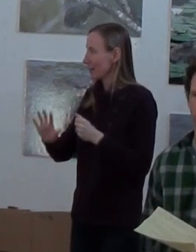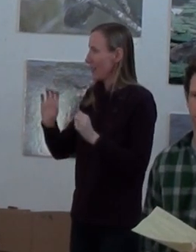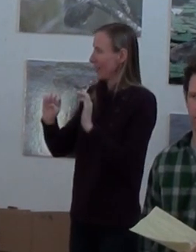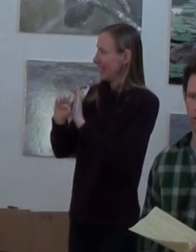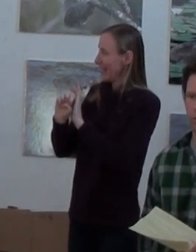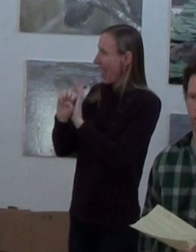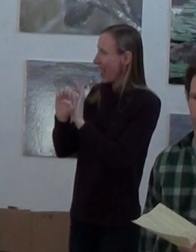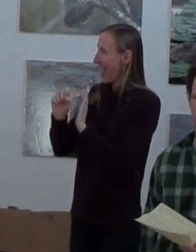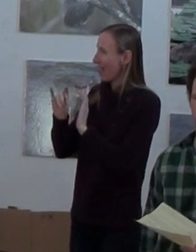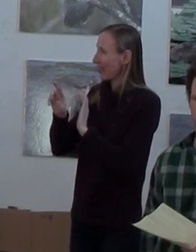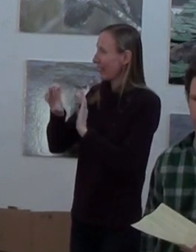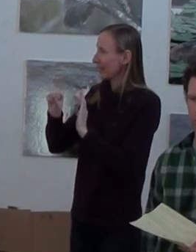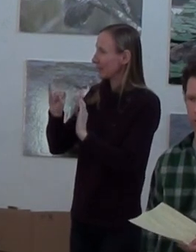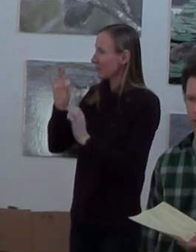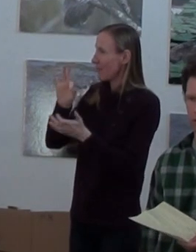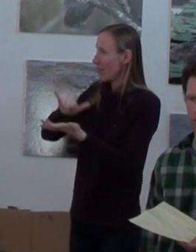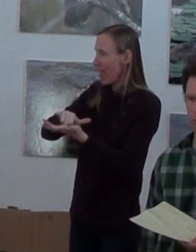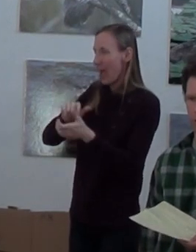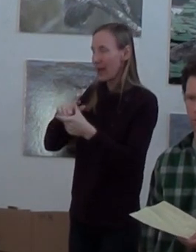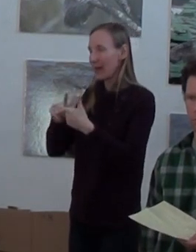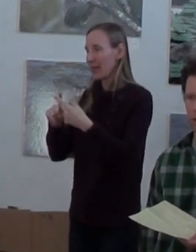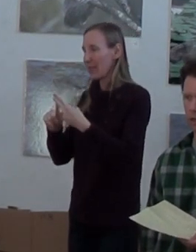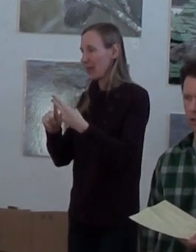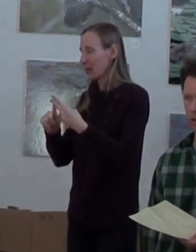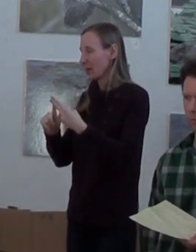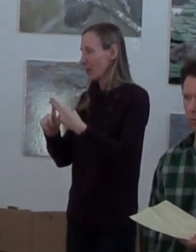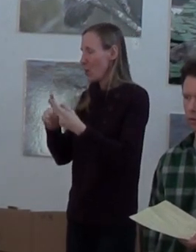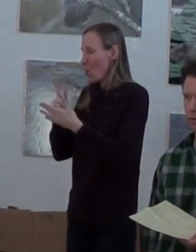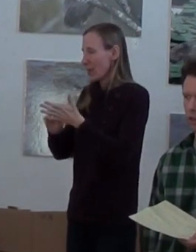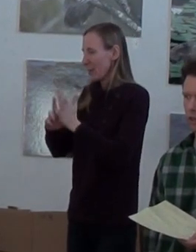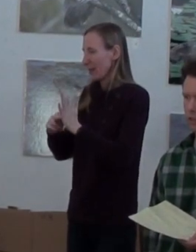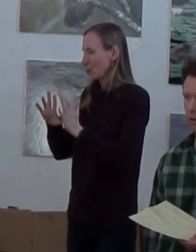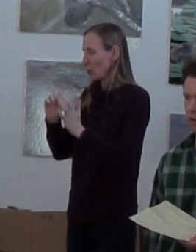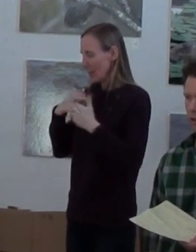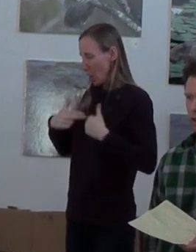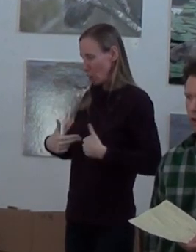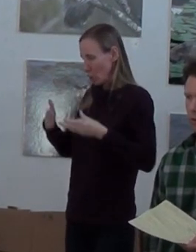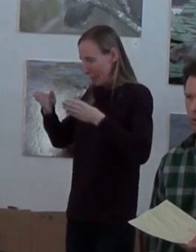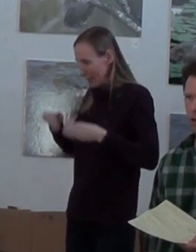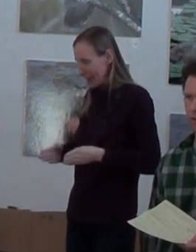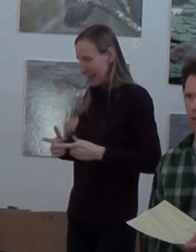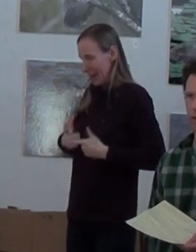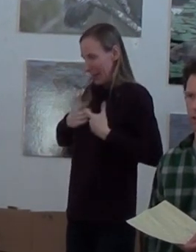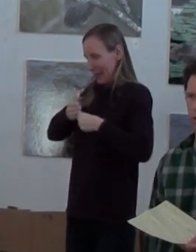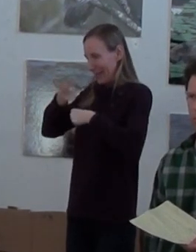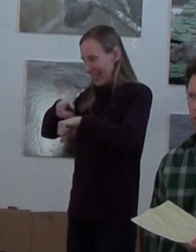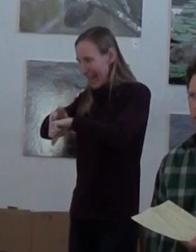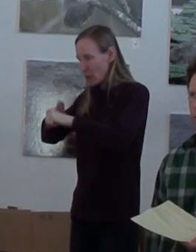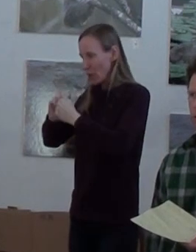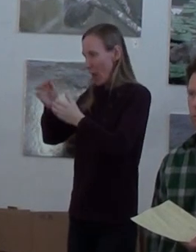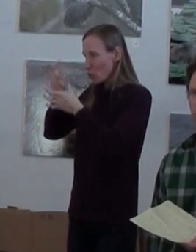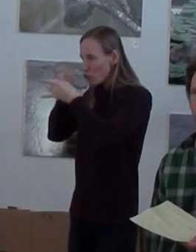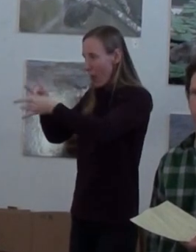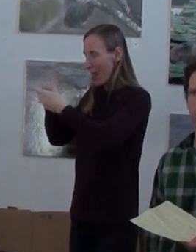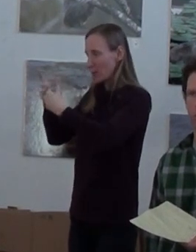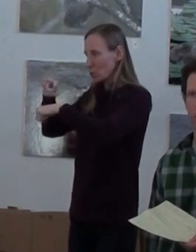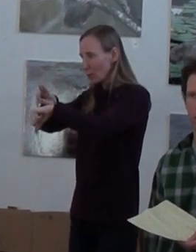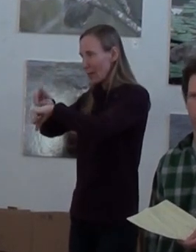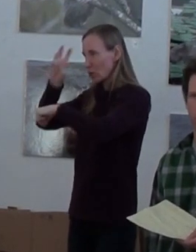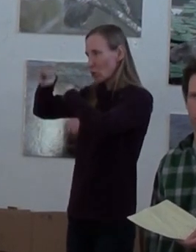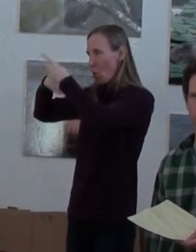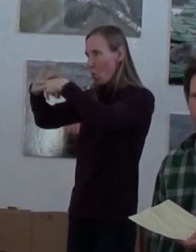and the nuances of what it is to be, you know, a human being and live in nature, and how we relate to nature, and where, you know, your